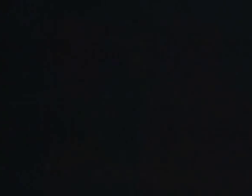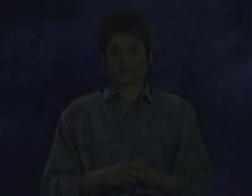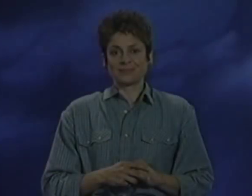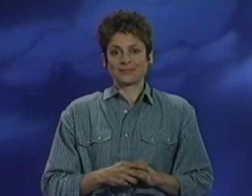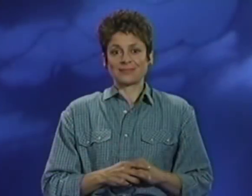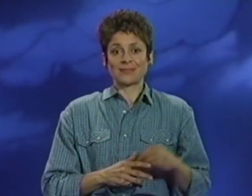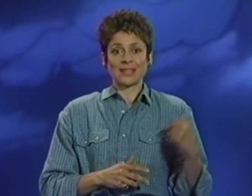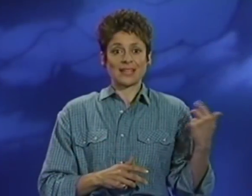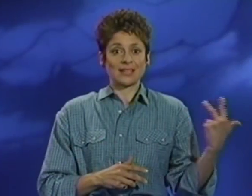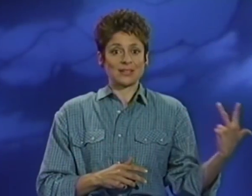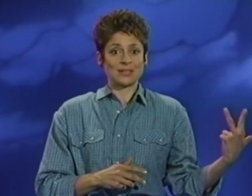Three.